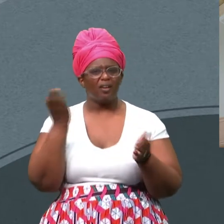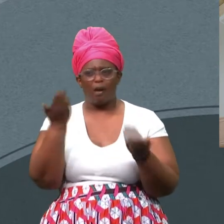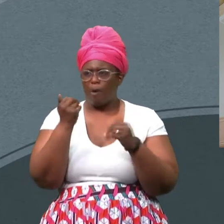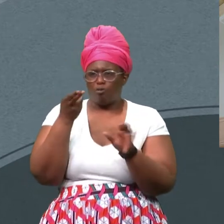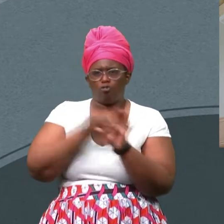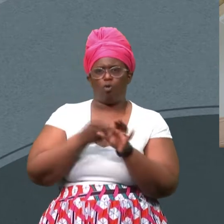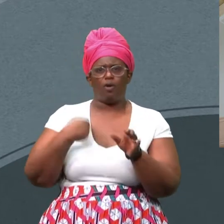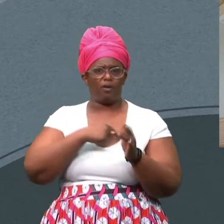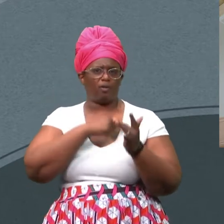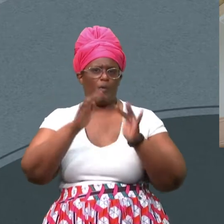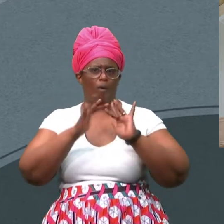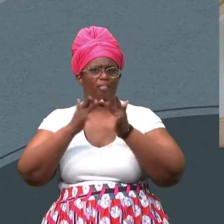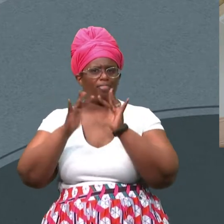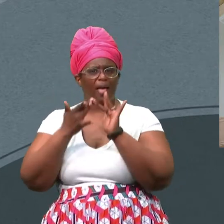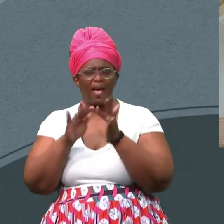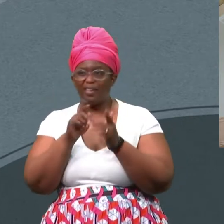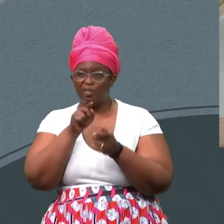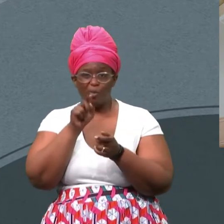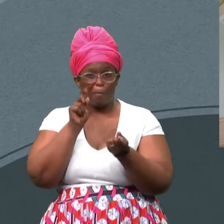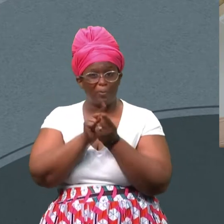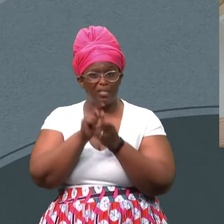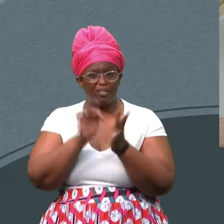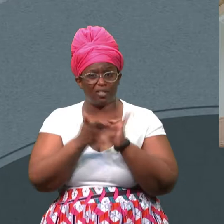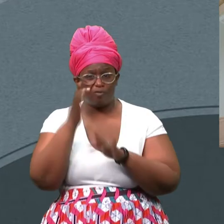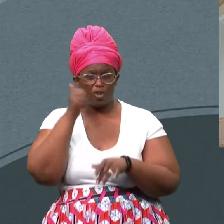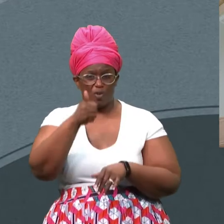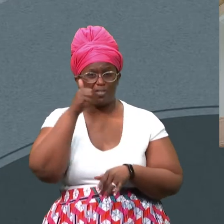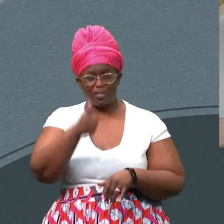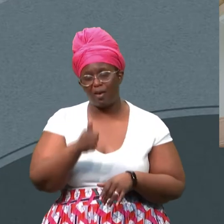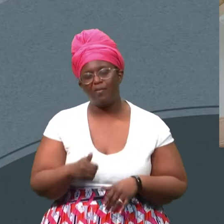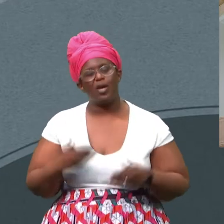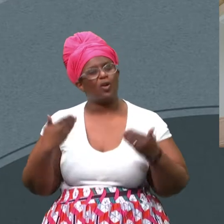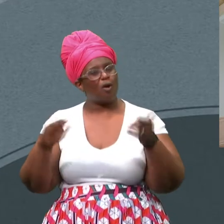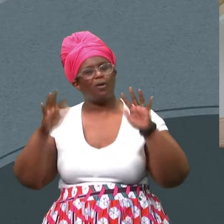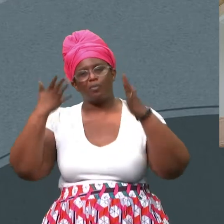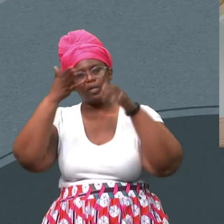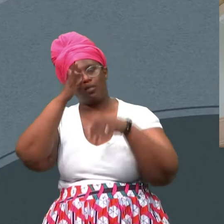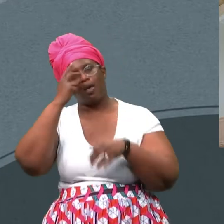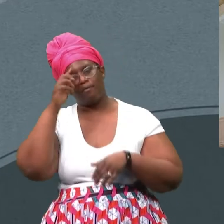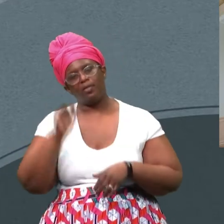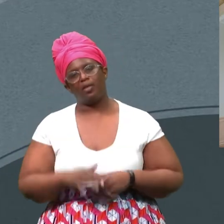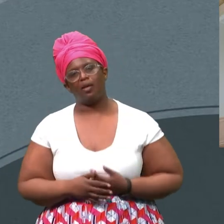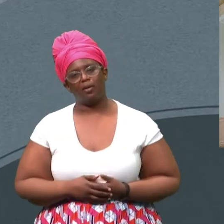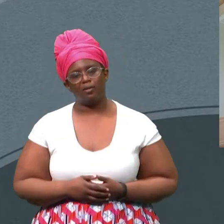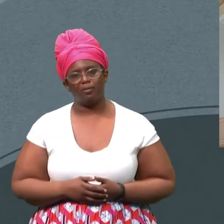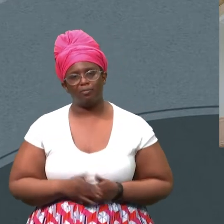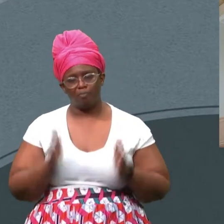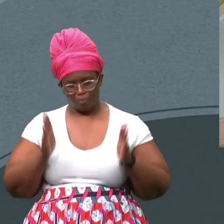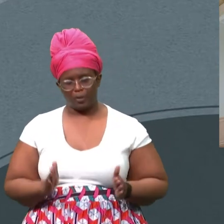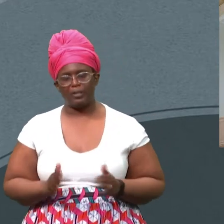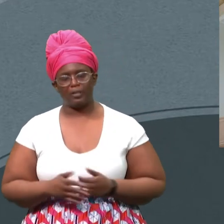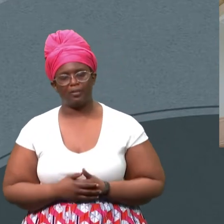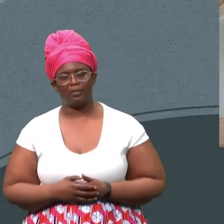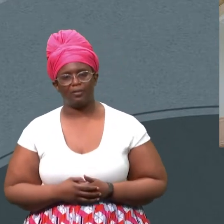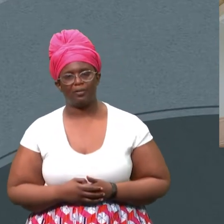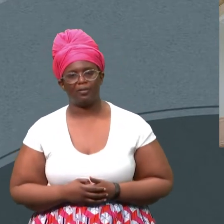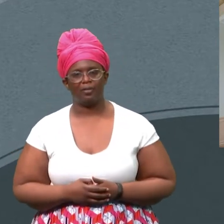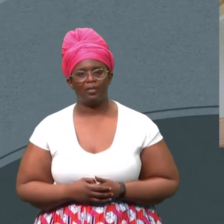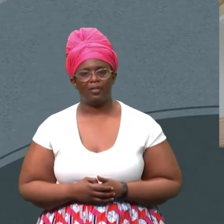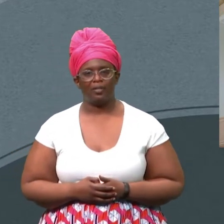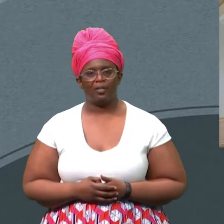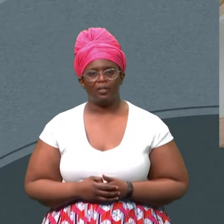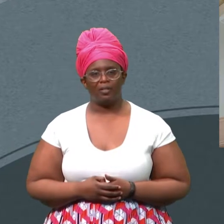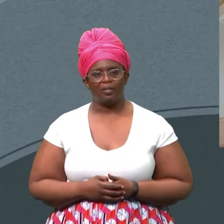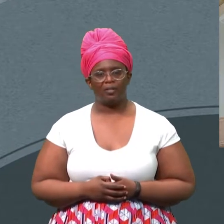God go forth. Meet Jesus for yourself. Give God grateful praise for every association. Give God